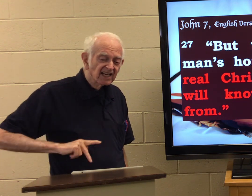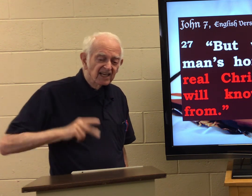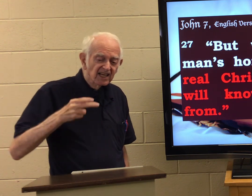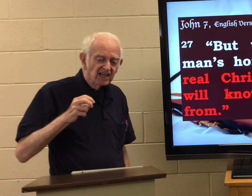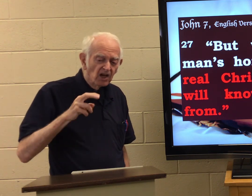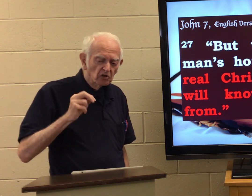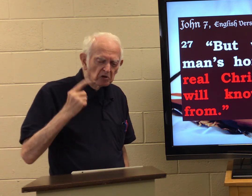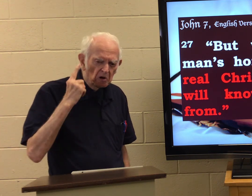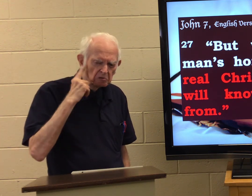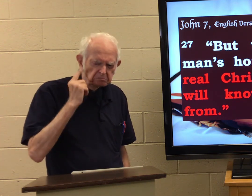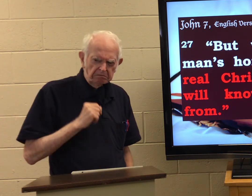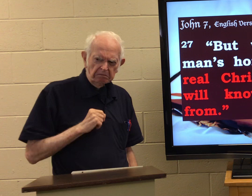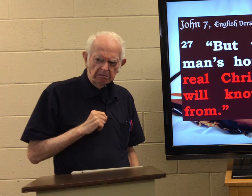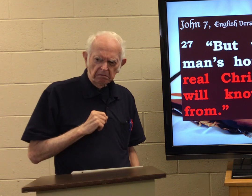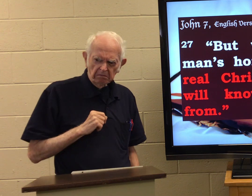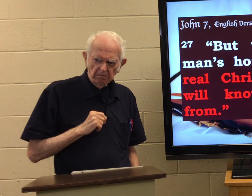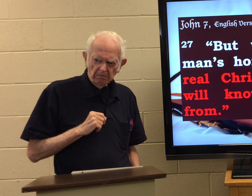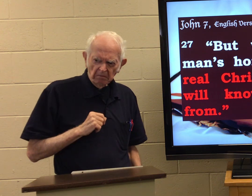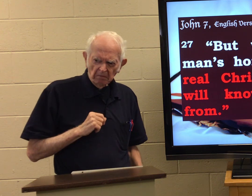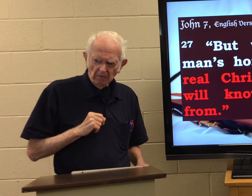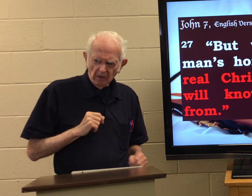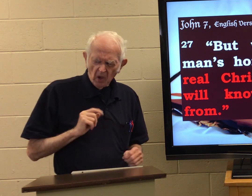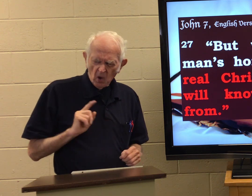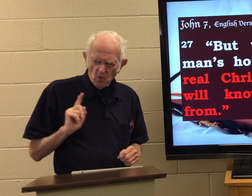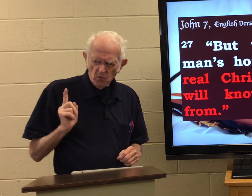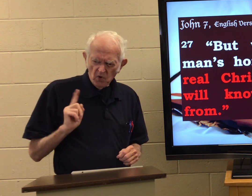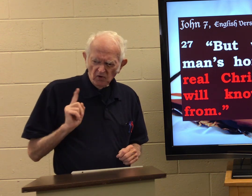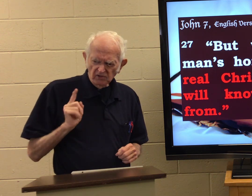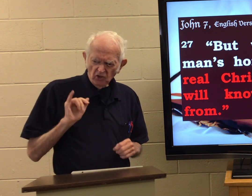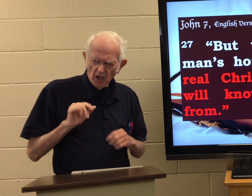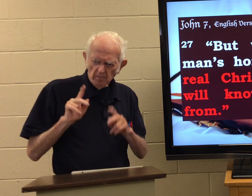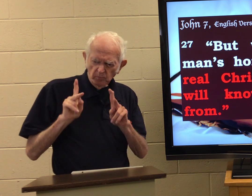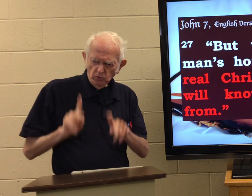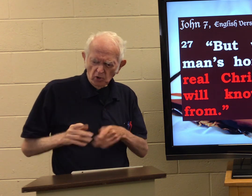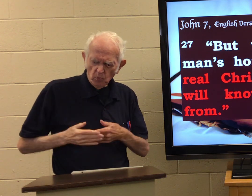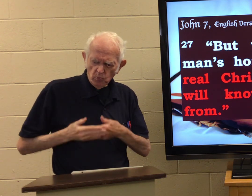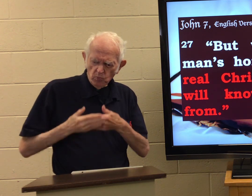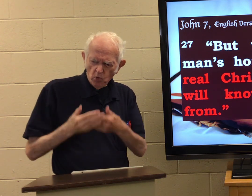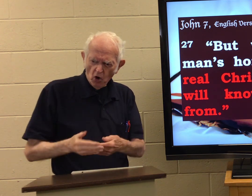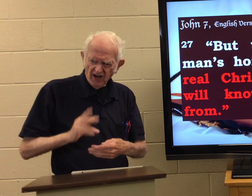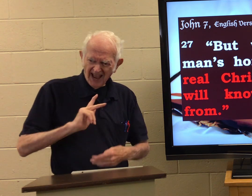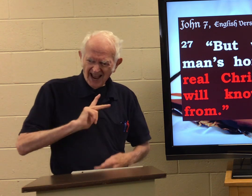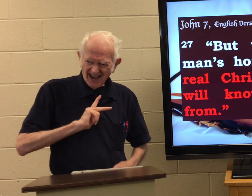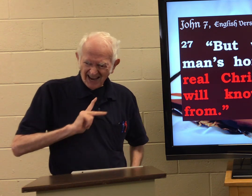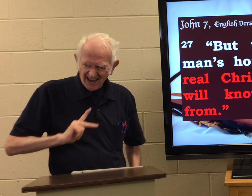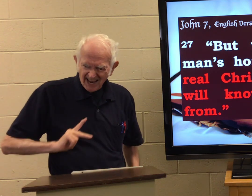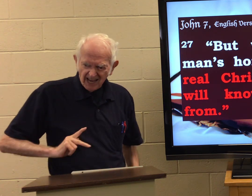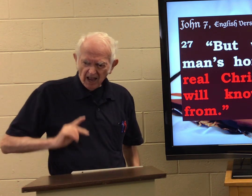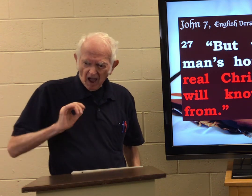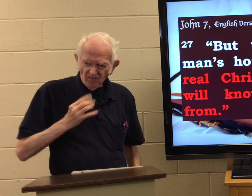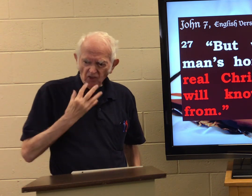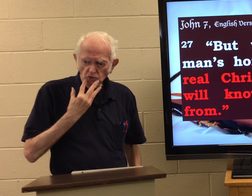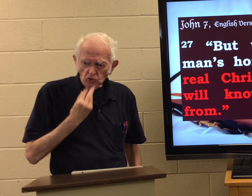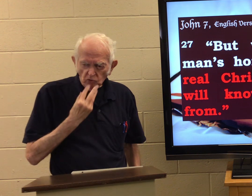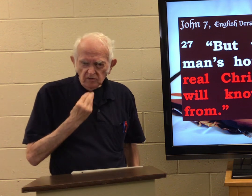And King Herod heard about it. Where is the person who is born, the King of the Jews?